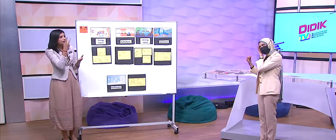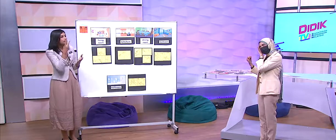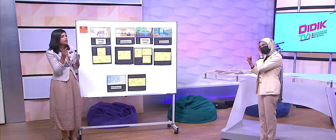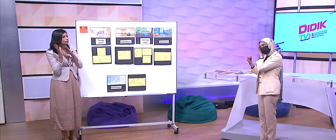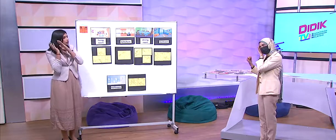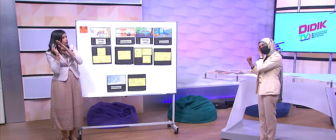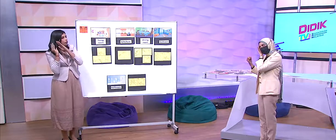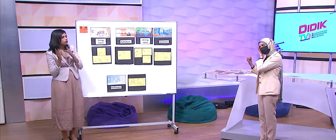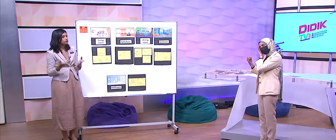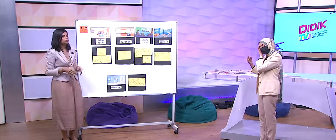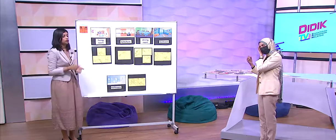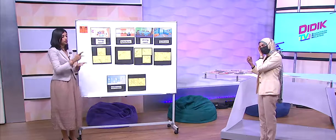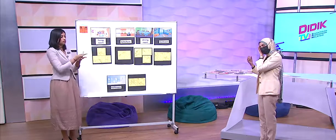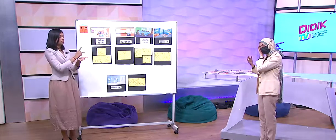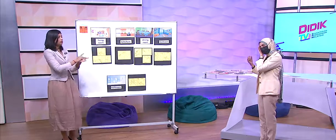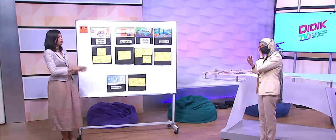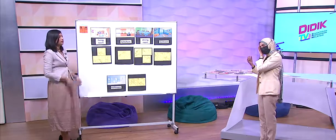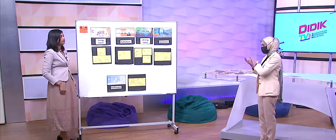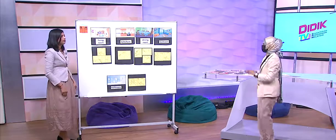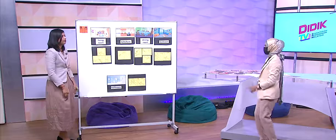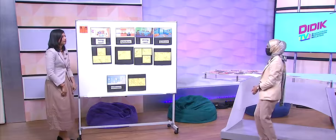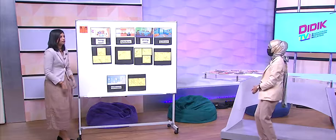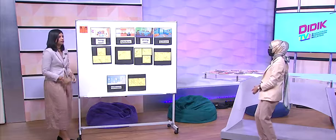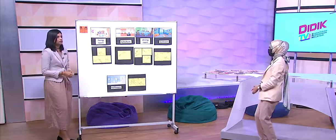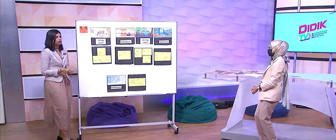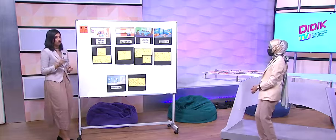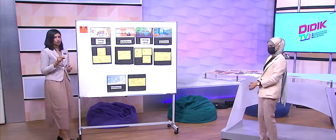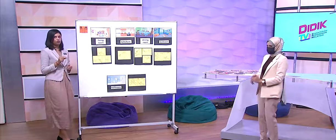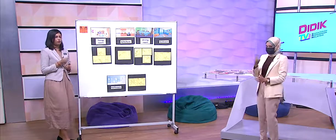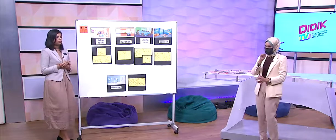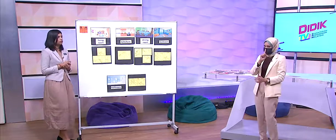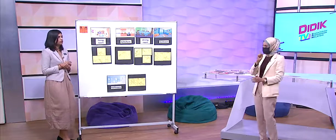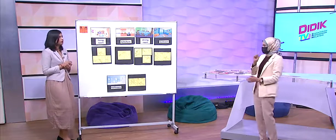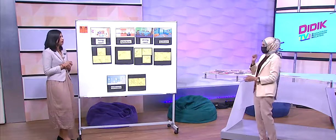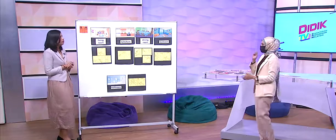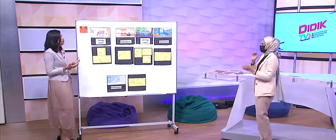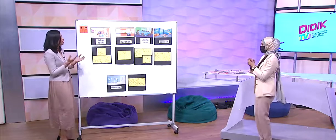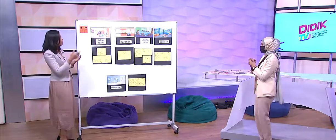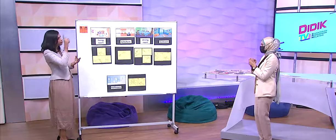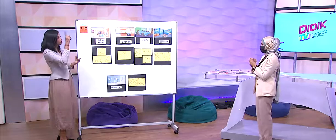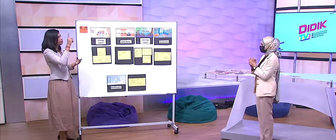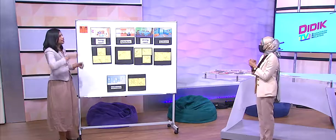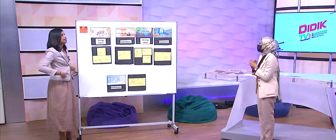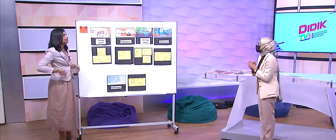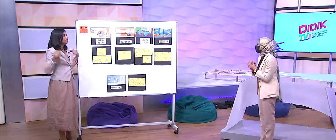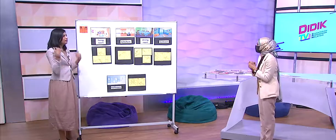see a pillow? In the kitchen maybe? Oh, no. No. No. Okay. Because or maybe I know. In a living